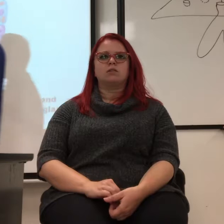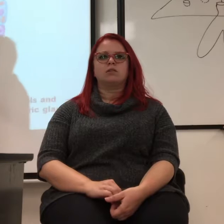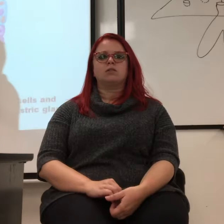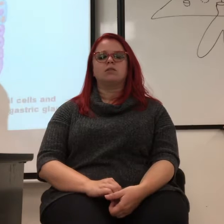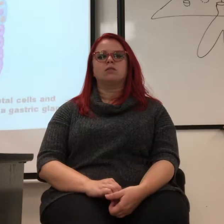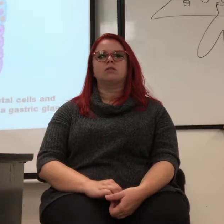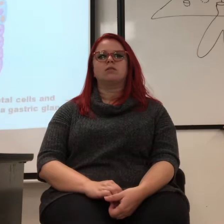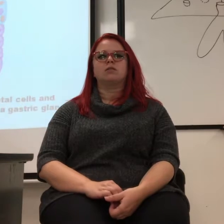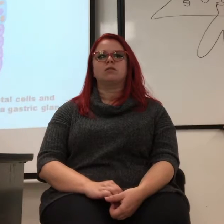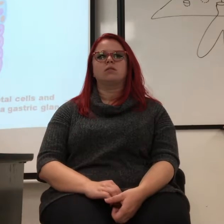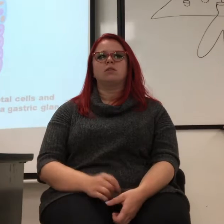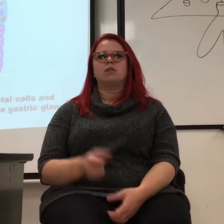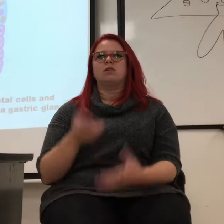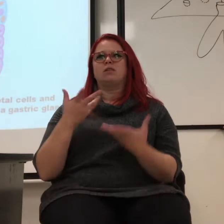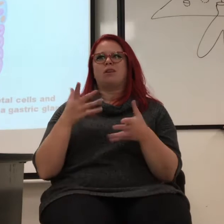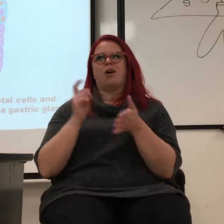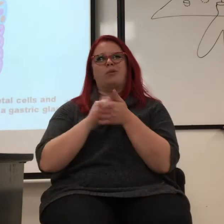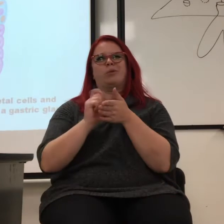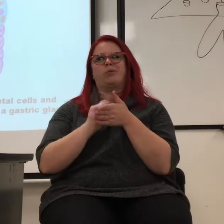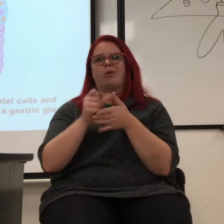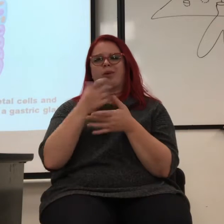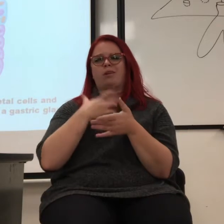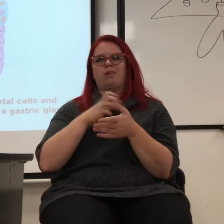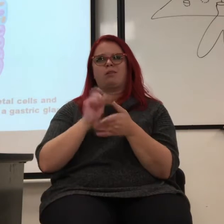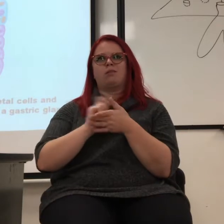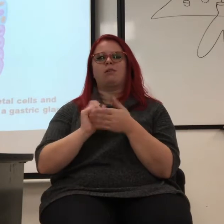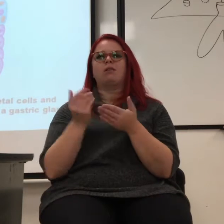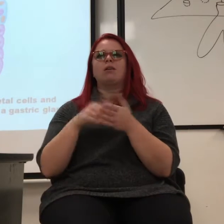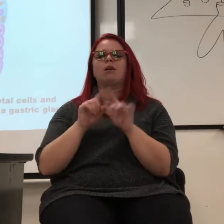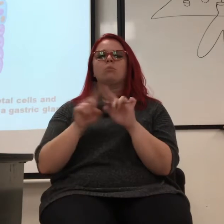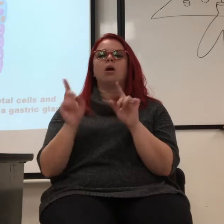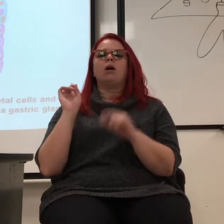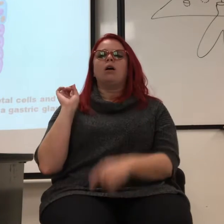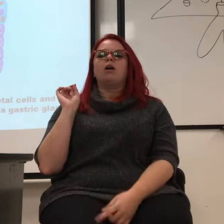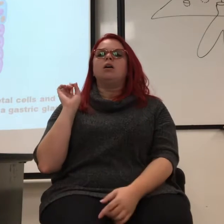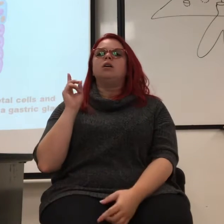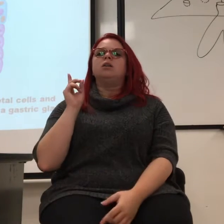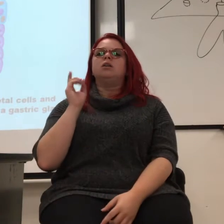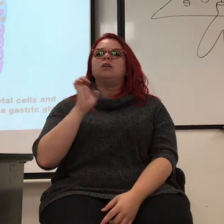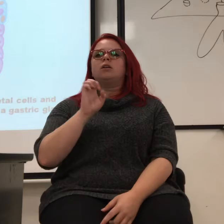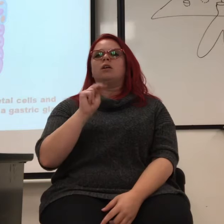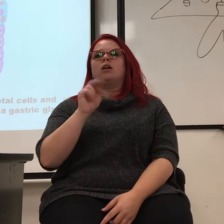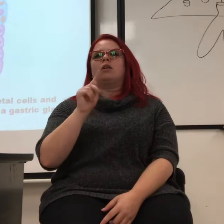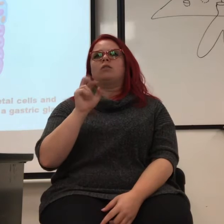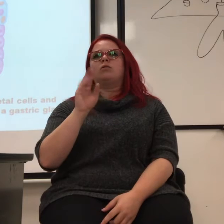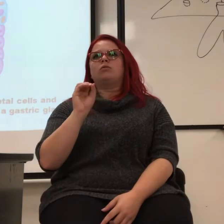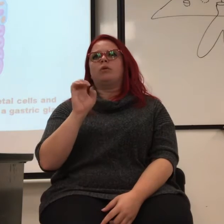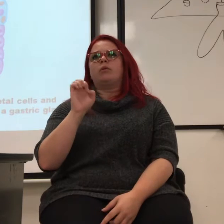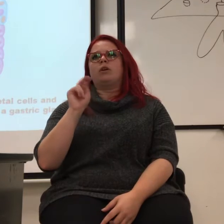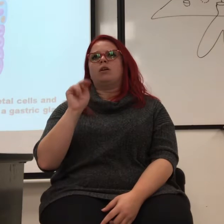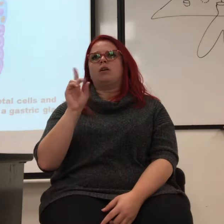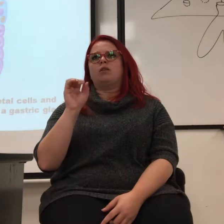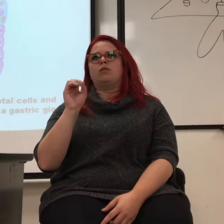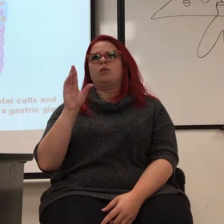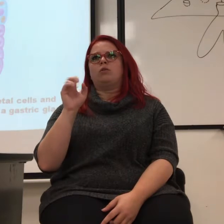Okay, and then, I already wrote it, I won't write it again, but just the enteroendocrine cells secrete gastrin.